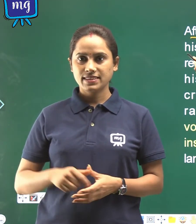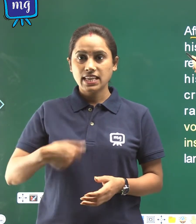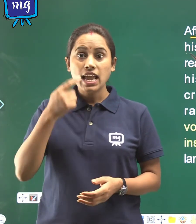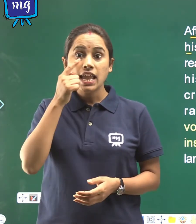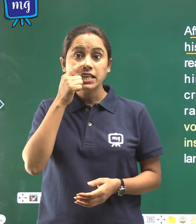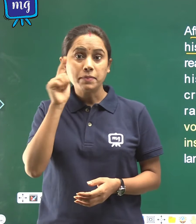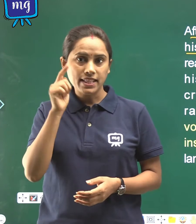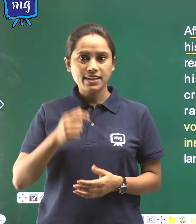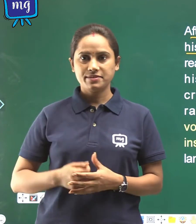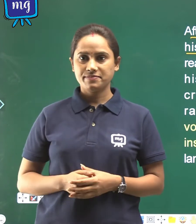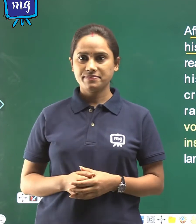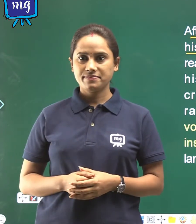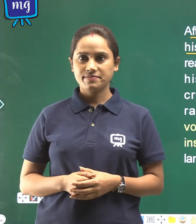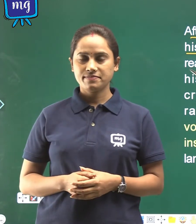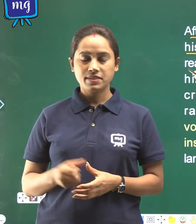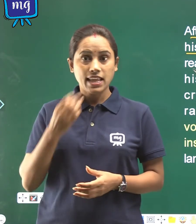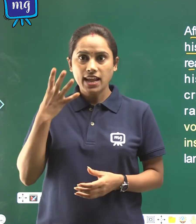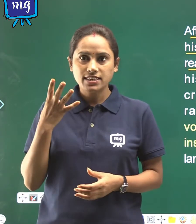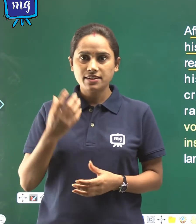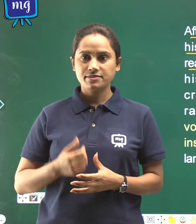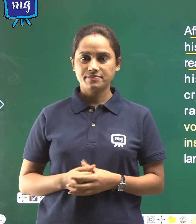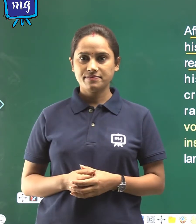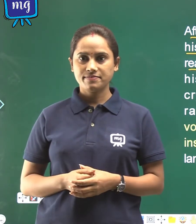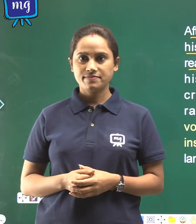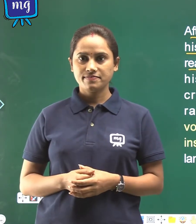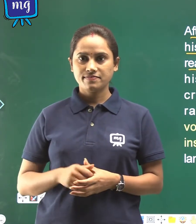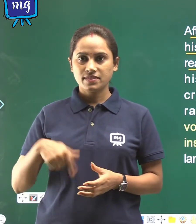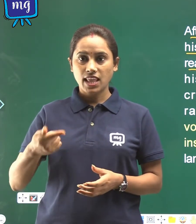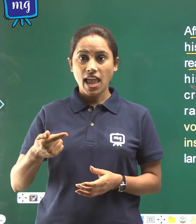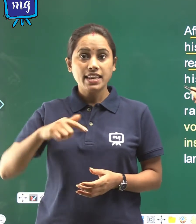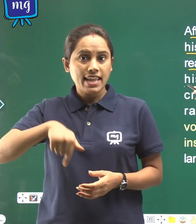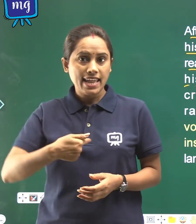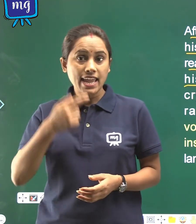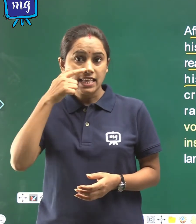his mother reaction